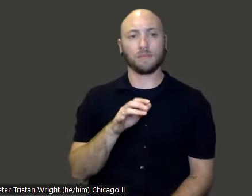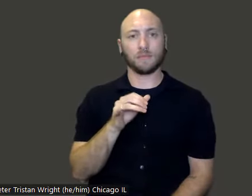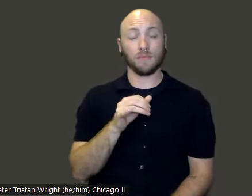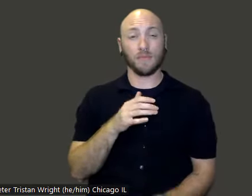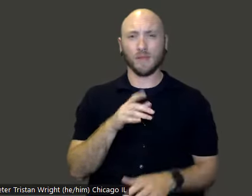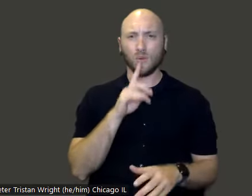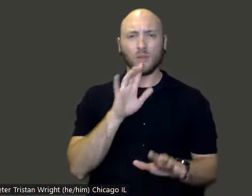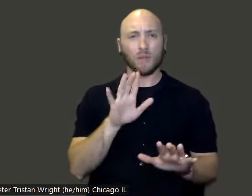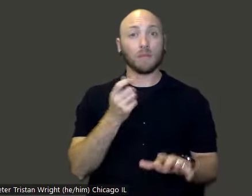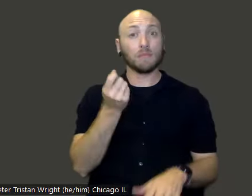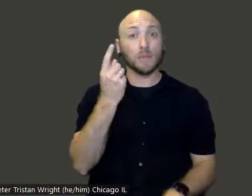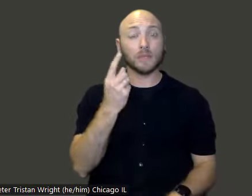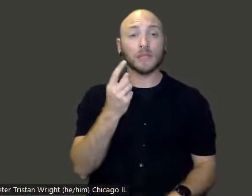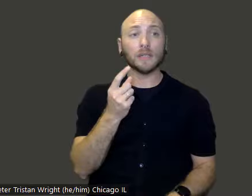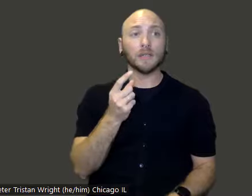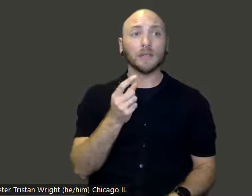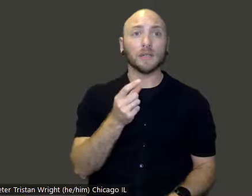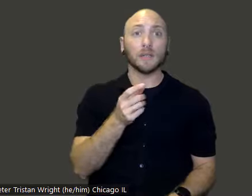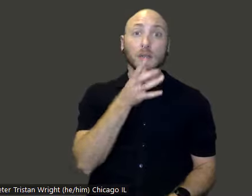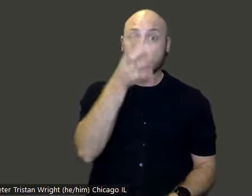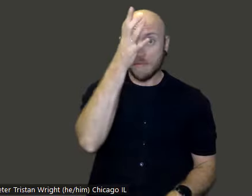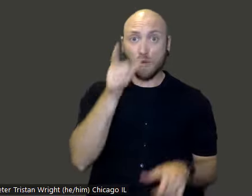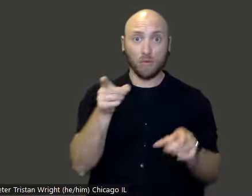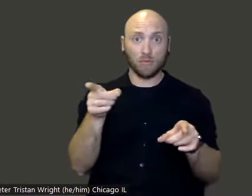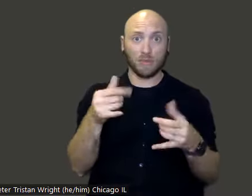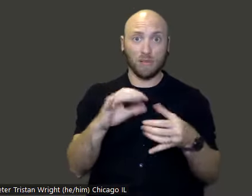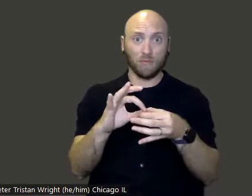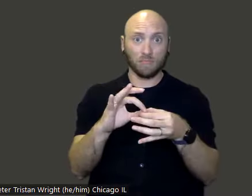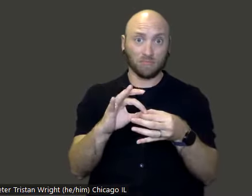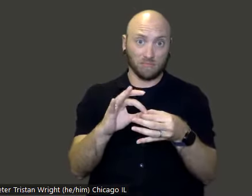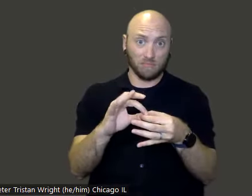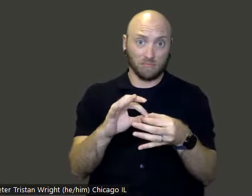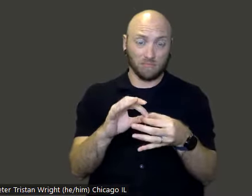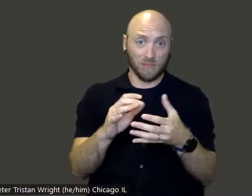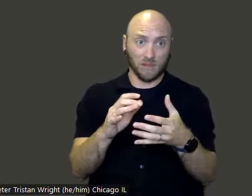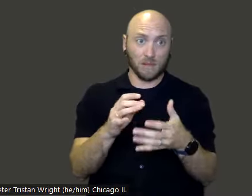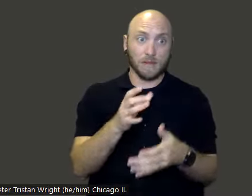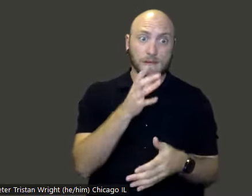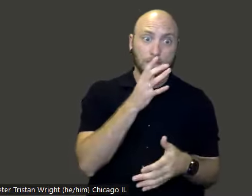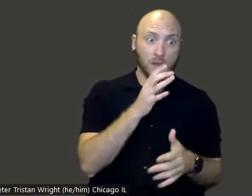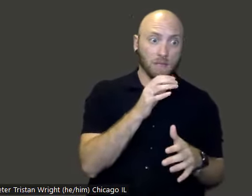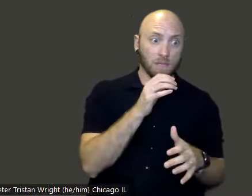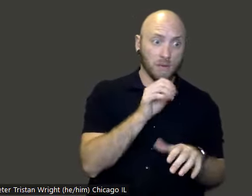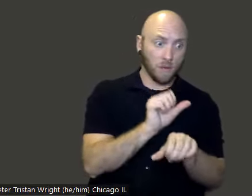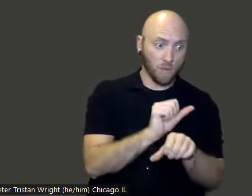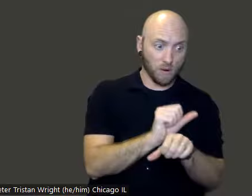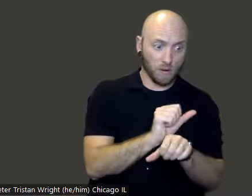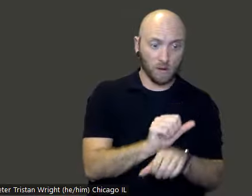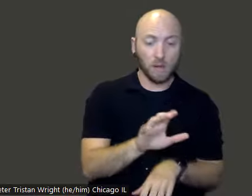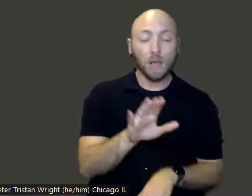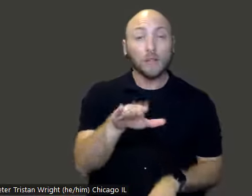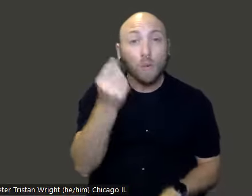together. So my mom didn't go to work, and my mom wasn't going to work. My dad was still paying for, like,